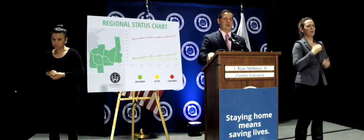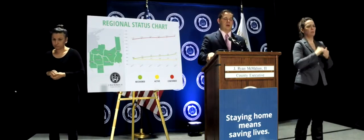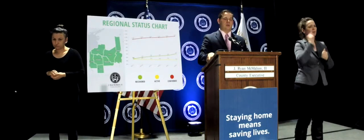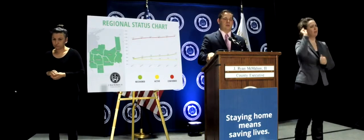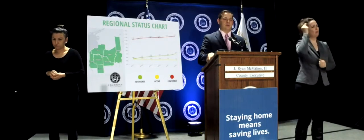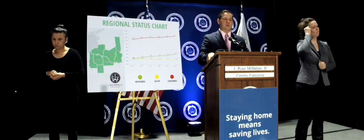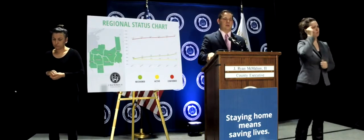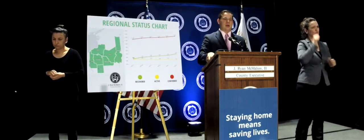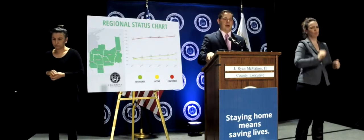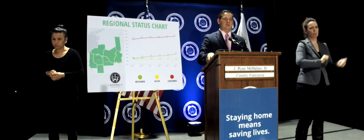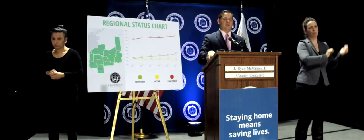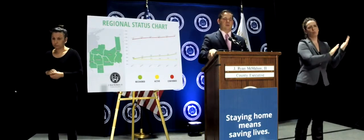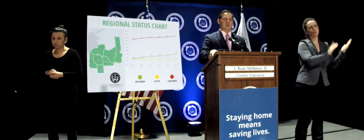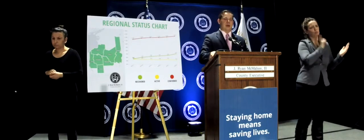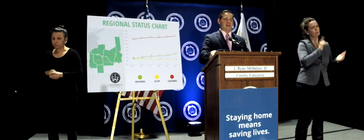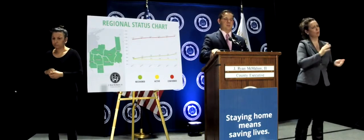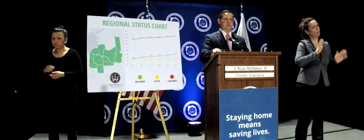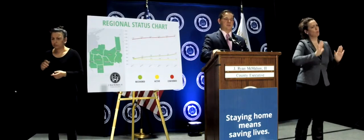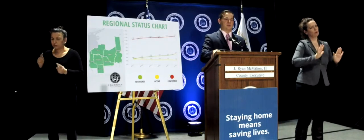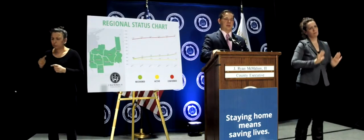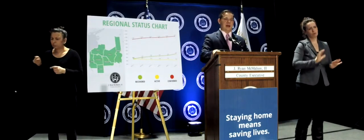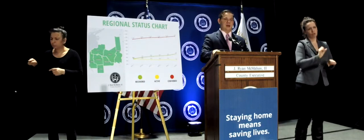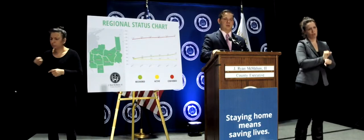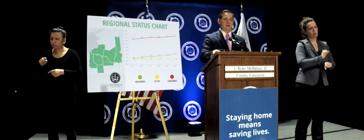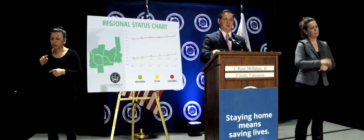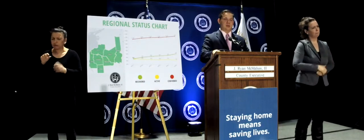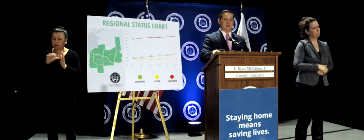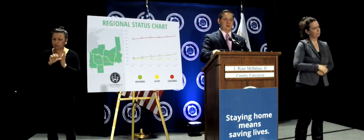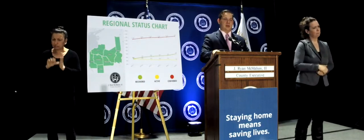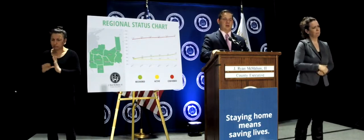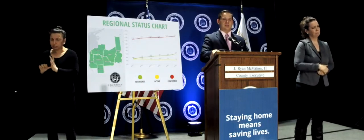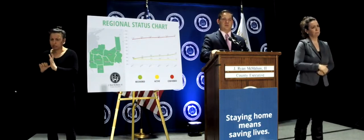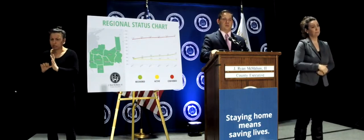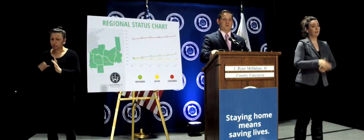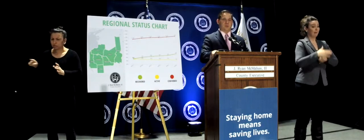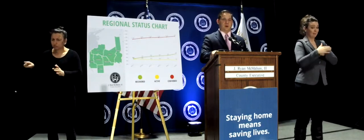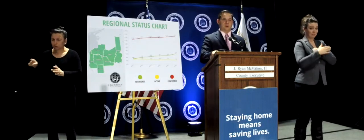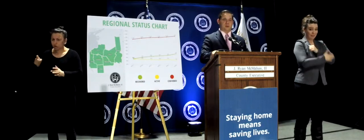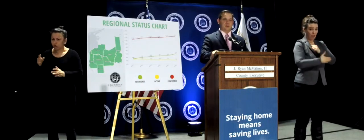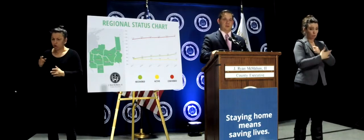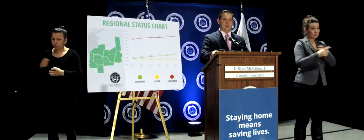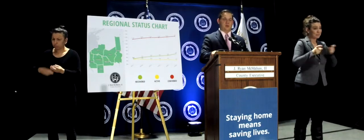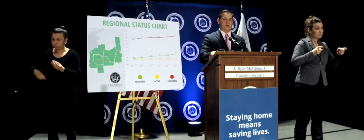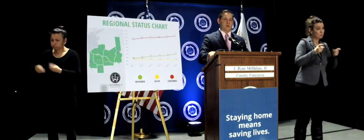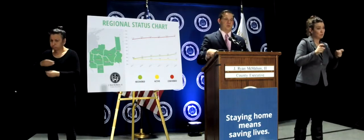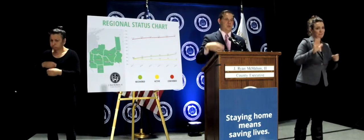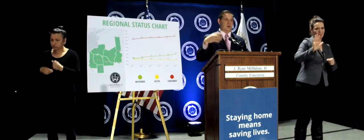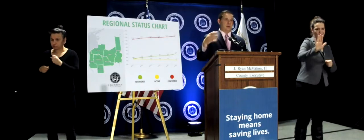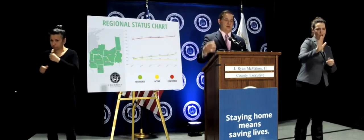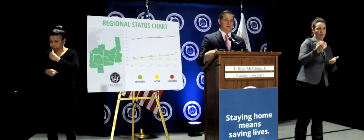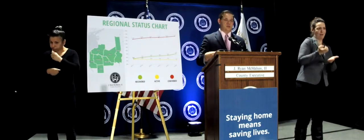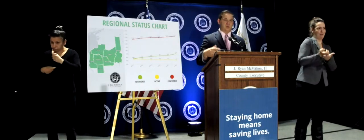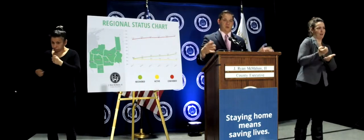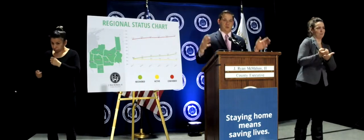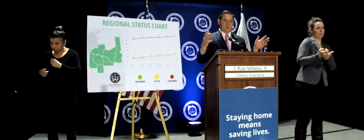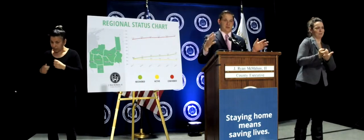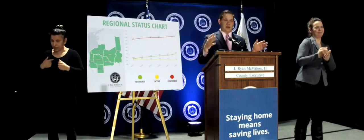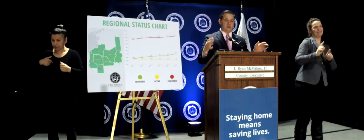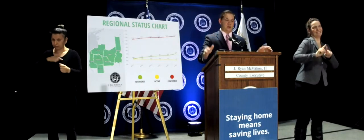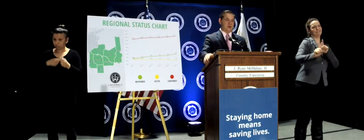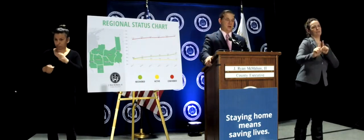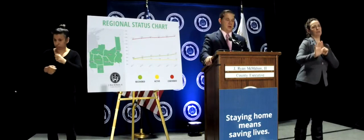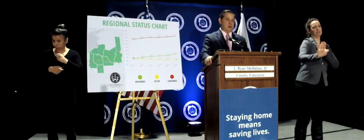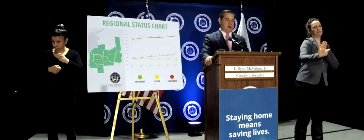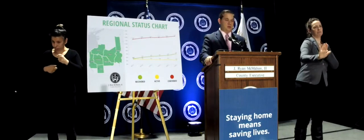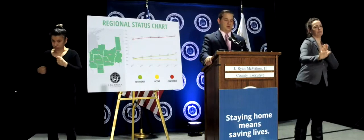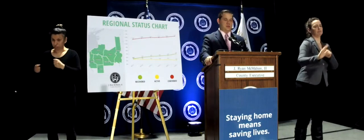Certain counties have different aspects of their economy that are different from ours and that we don't think about. So that's why you get